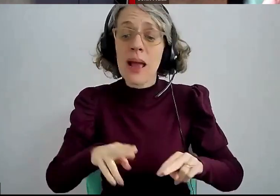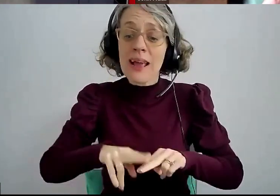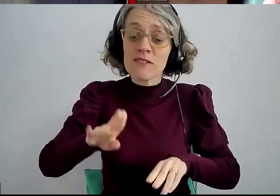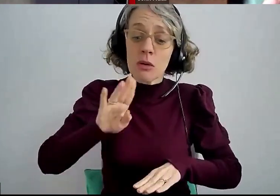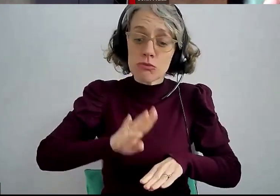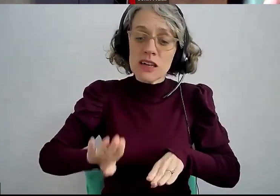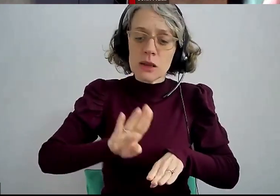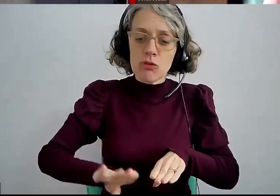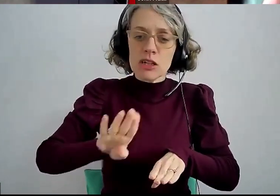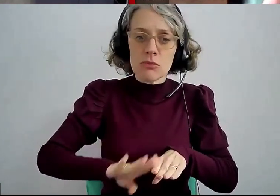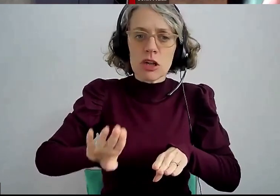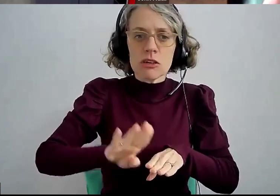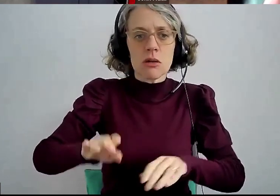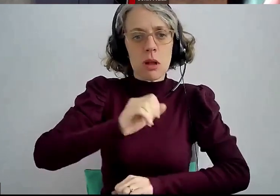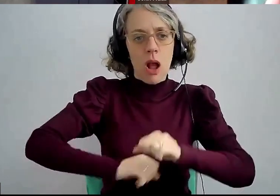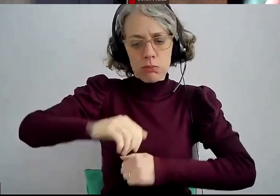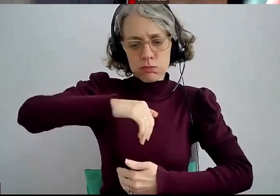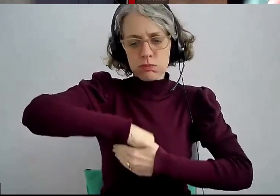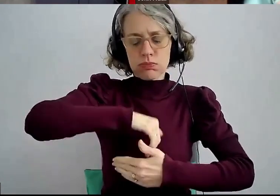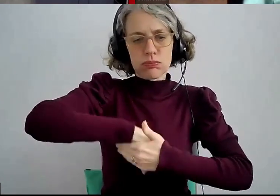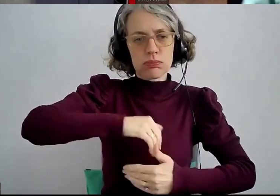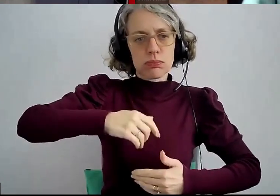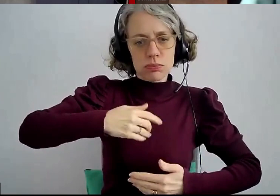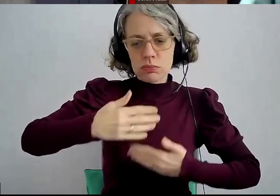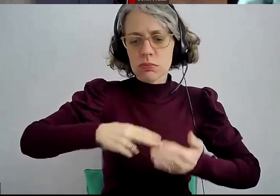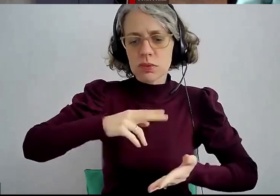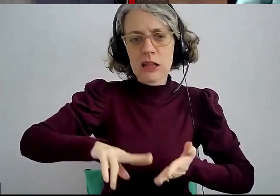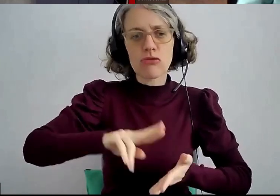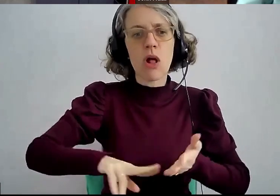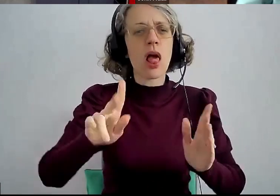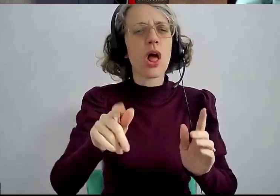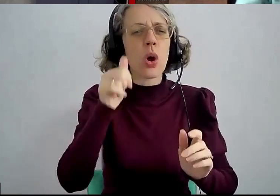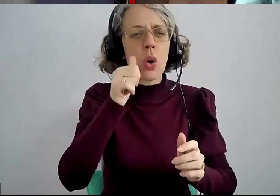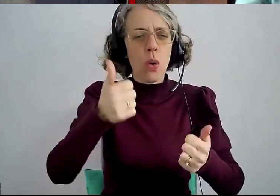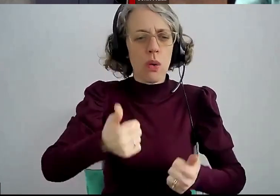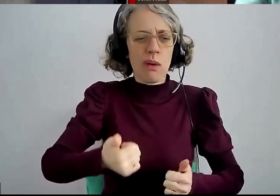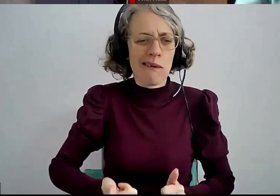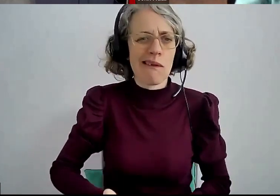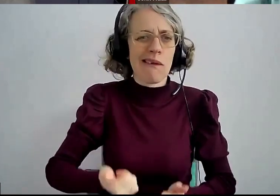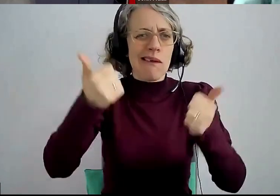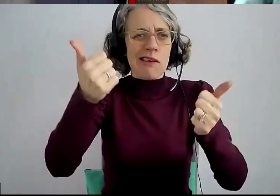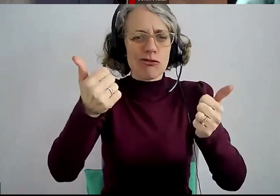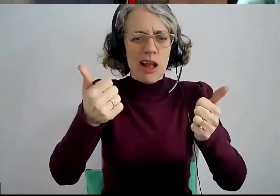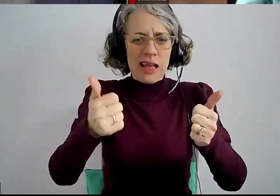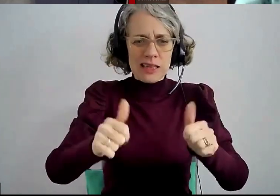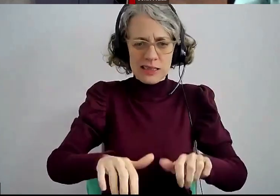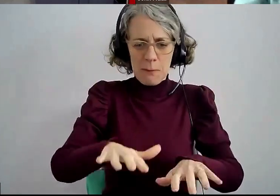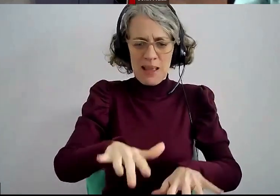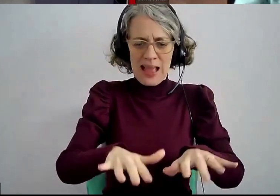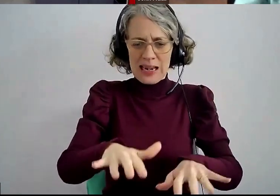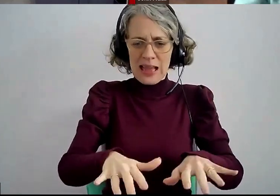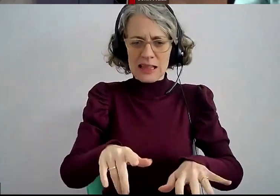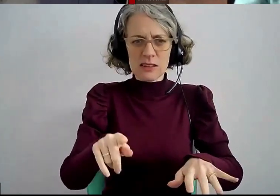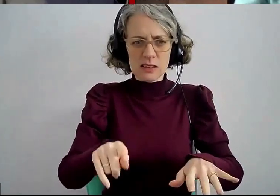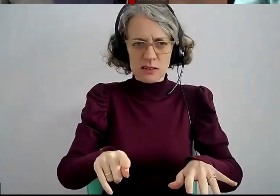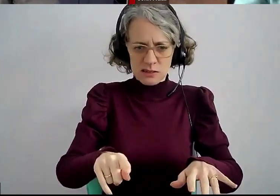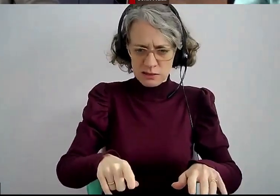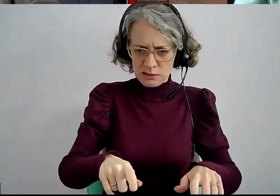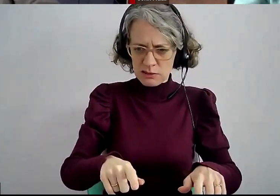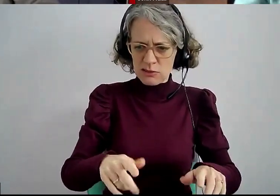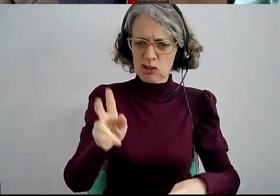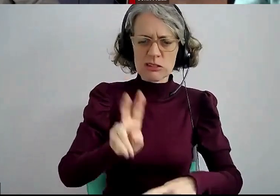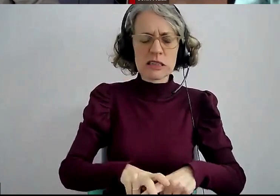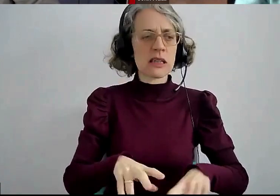you. You know, a great pianist sits down and just plays, and you think, oh, I could never do